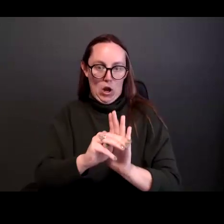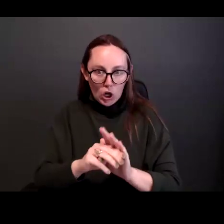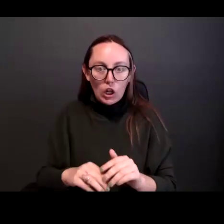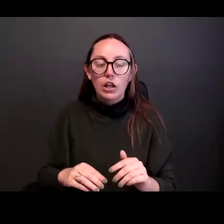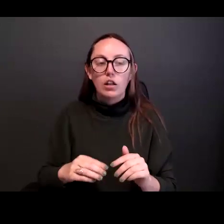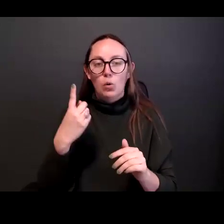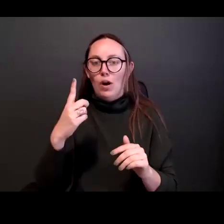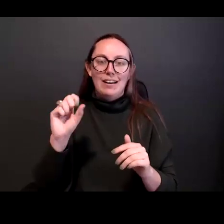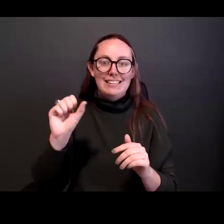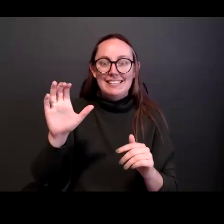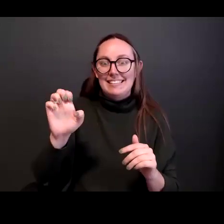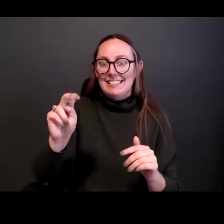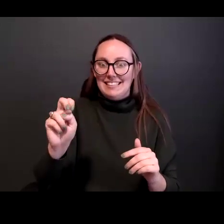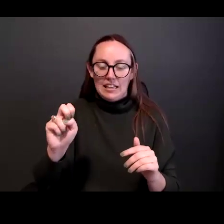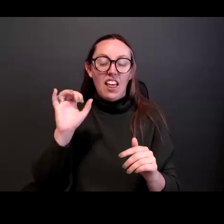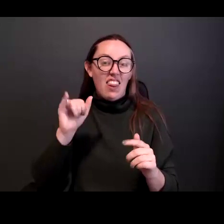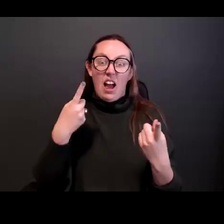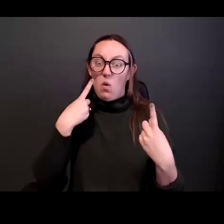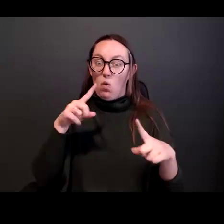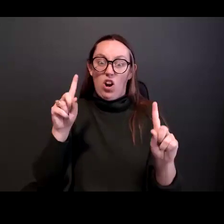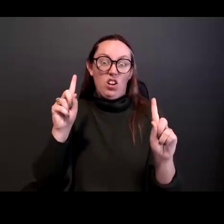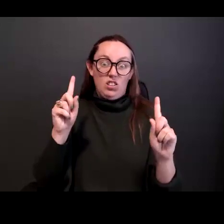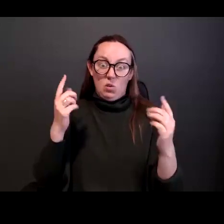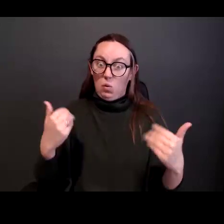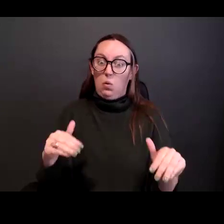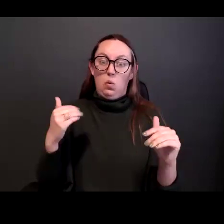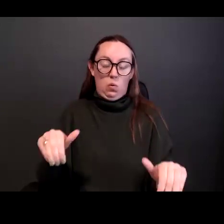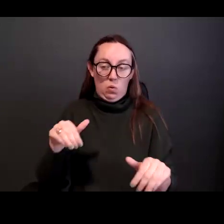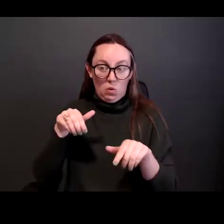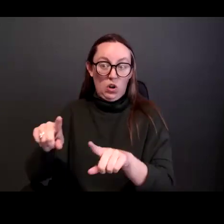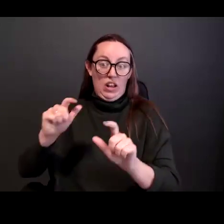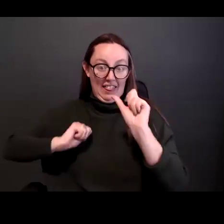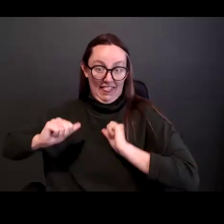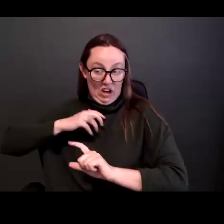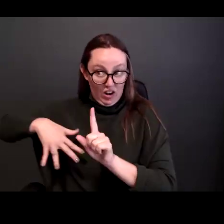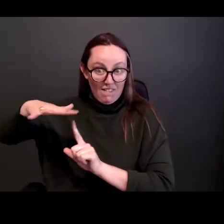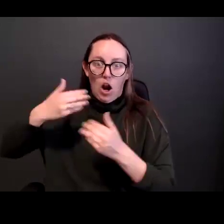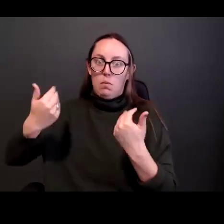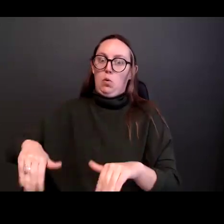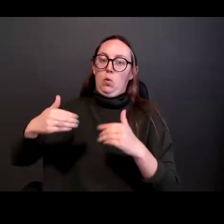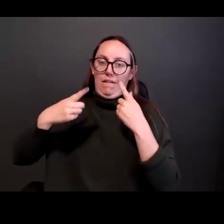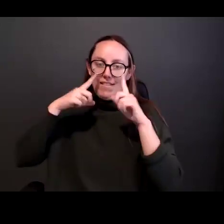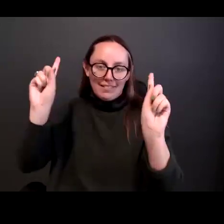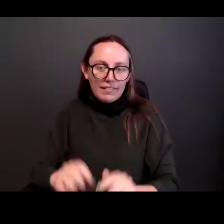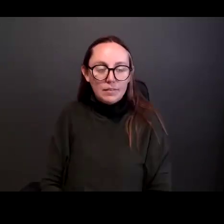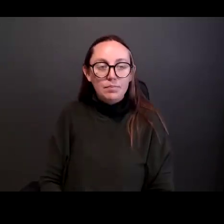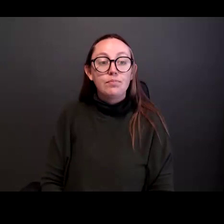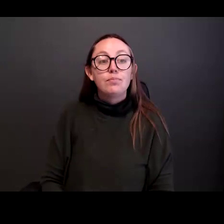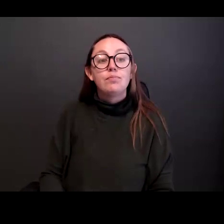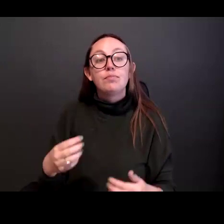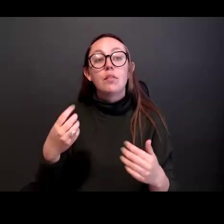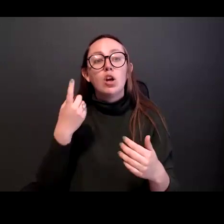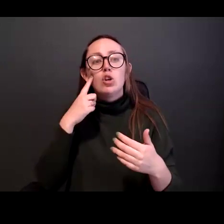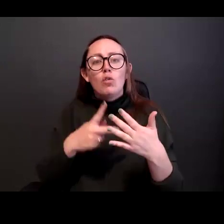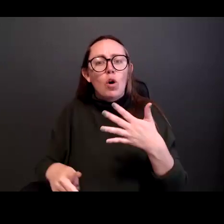things. So something you can do with a primary source text is you can read it aloud for comprehension first